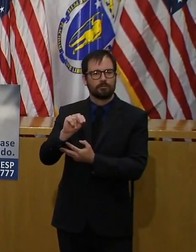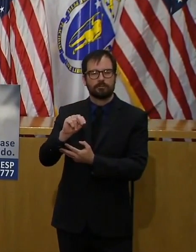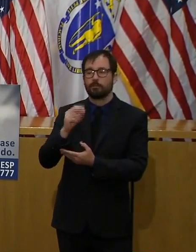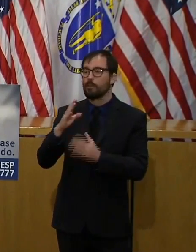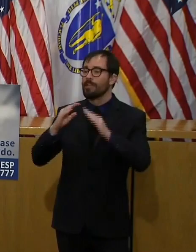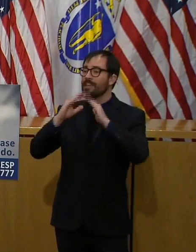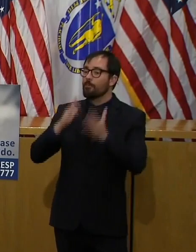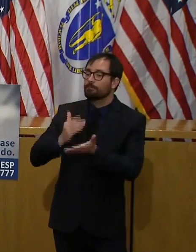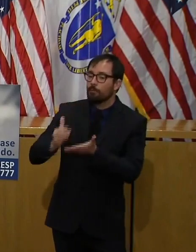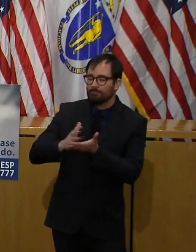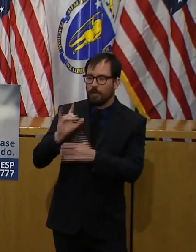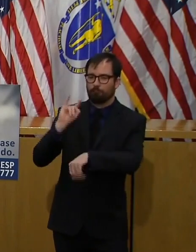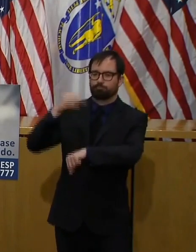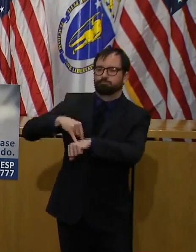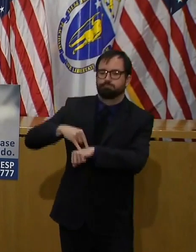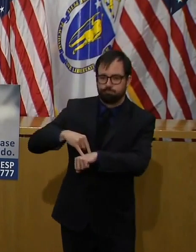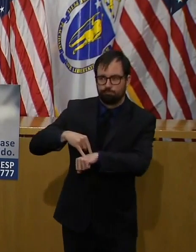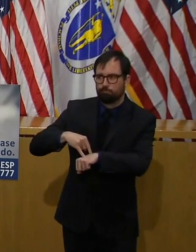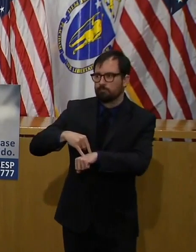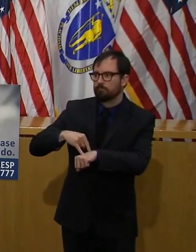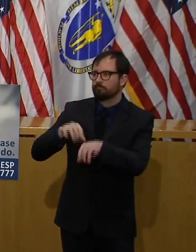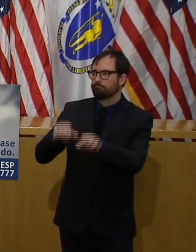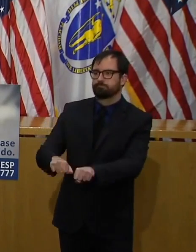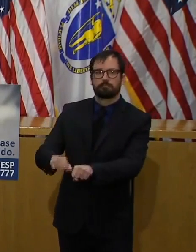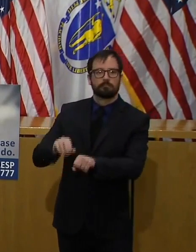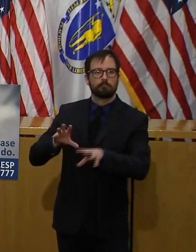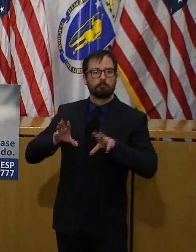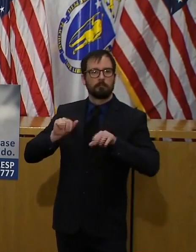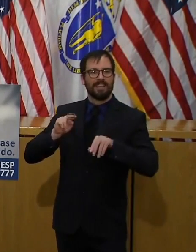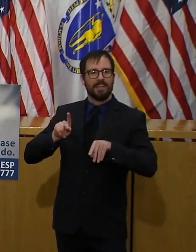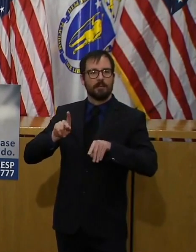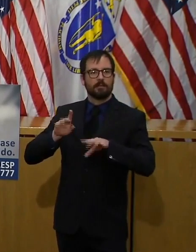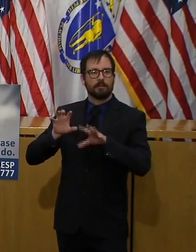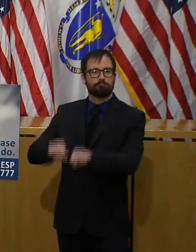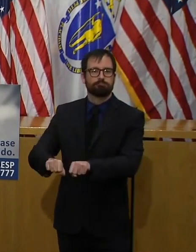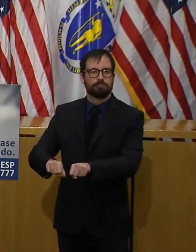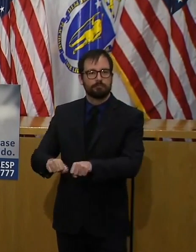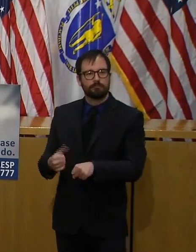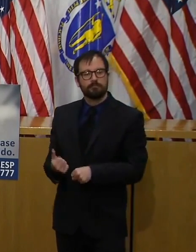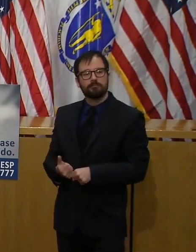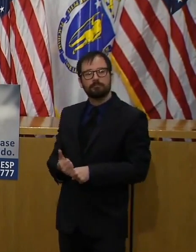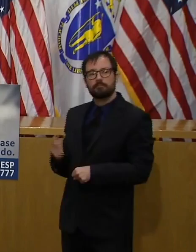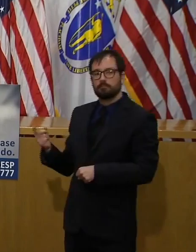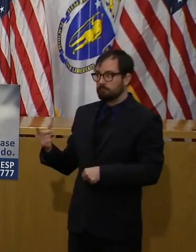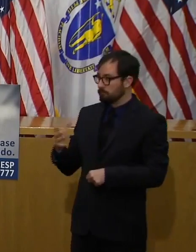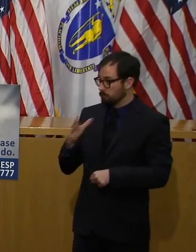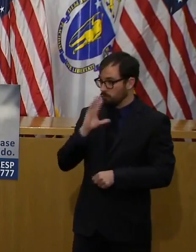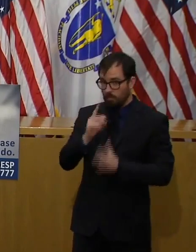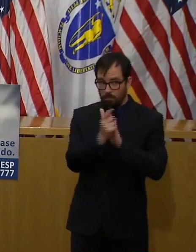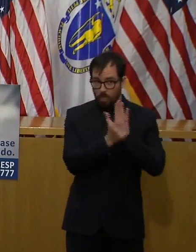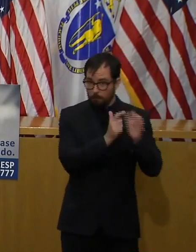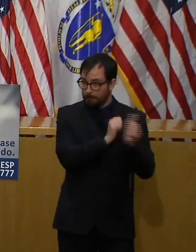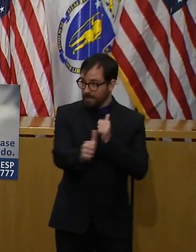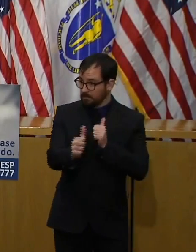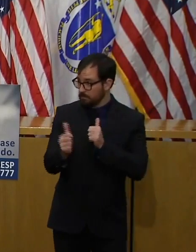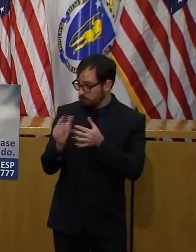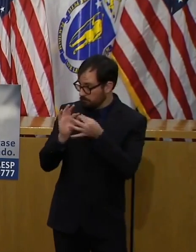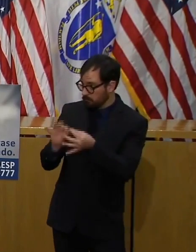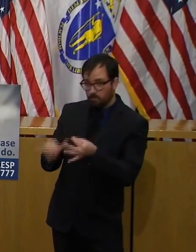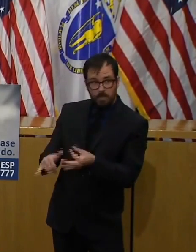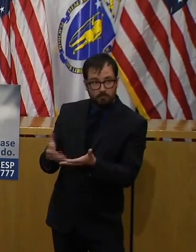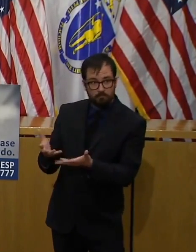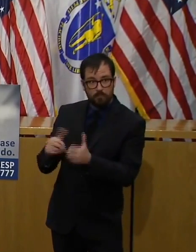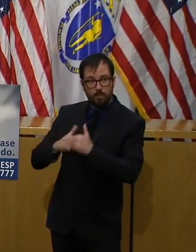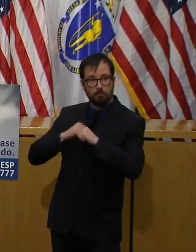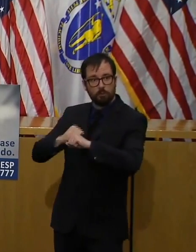is your take on the compromise bill that they passed? Well, as I've said for a couple of weeks now, the Lieutenant Governor and I have been anxious